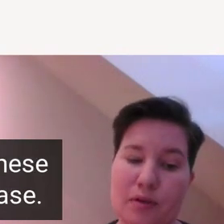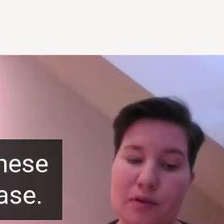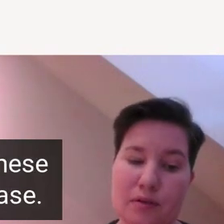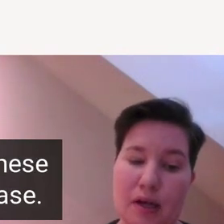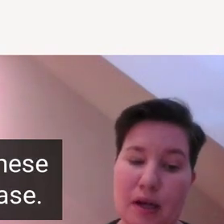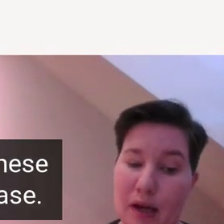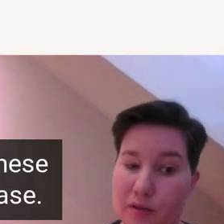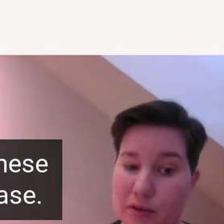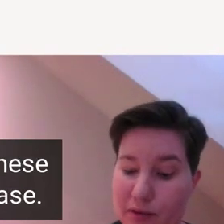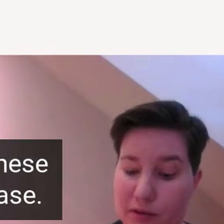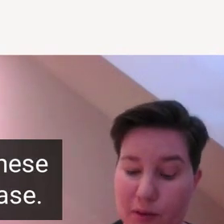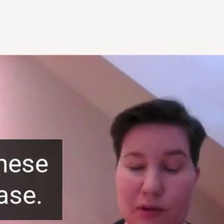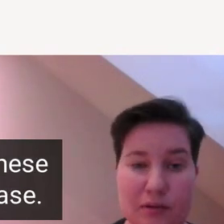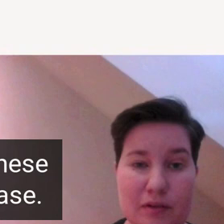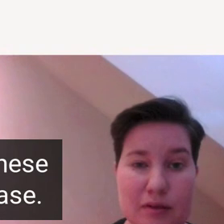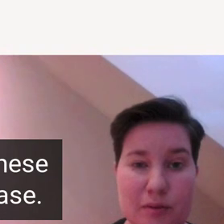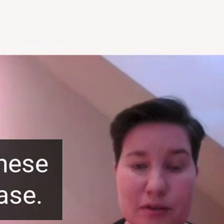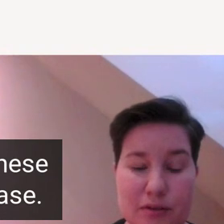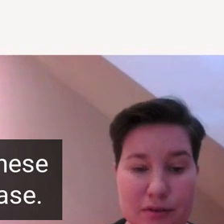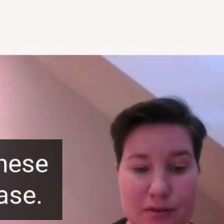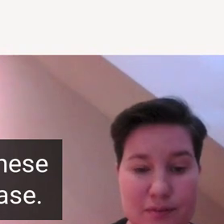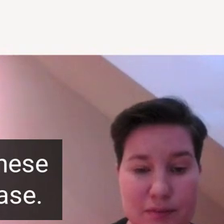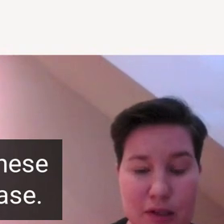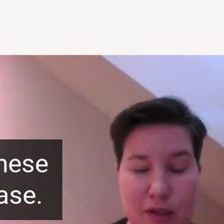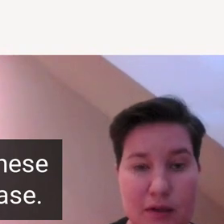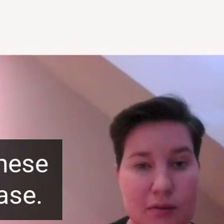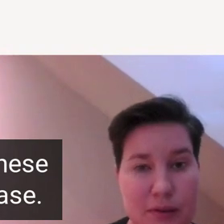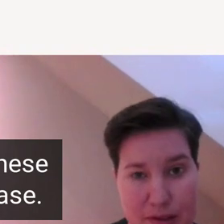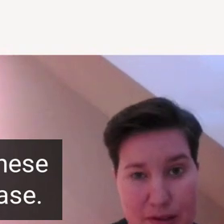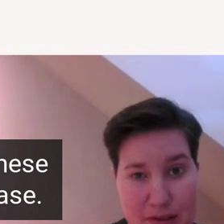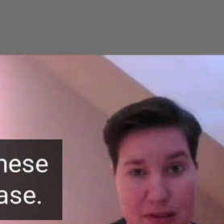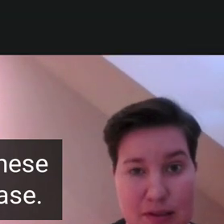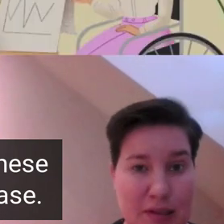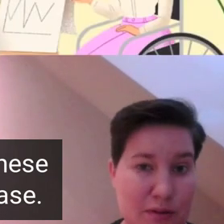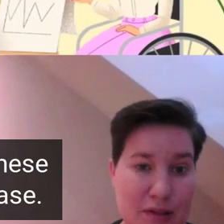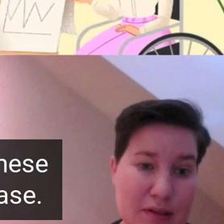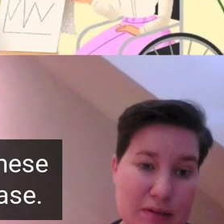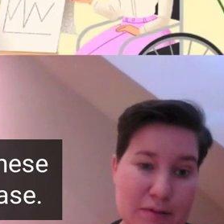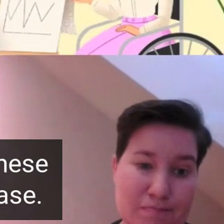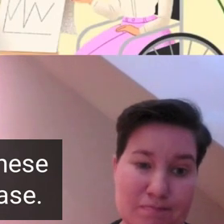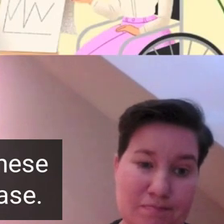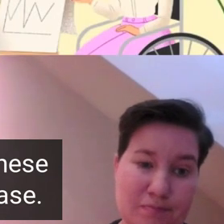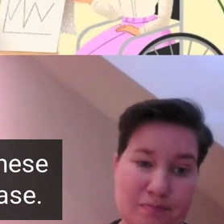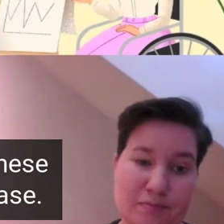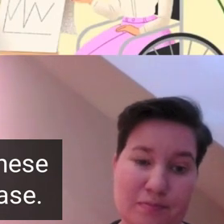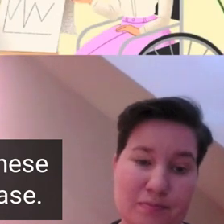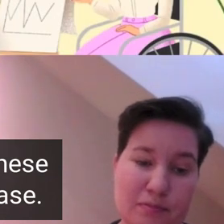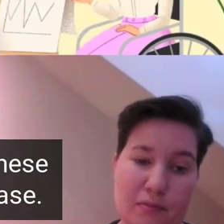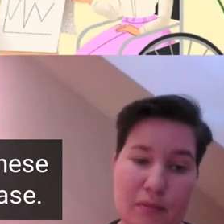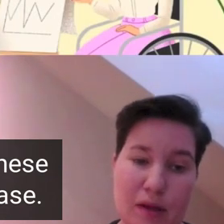disabled students answer yes to all of these questions. We want to see this increase.